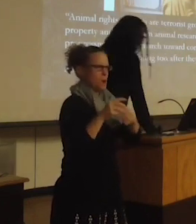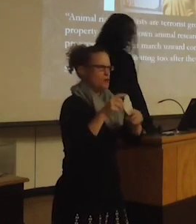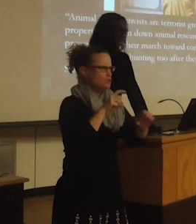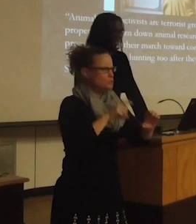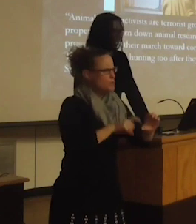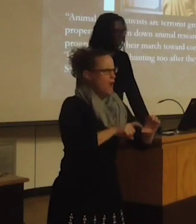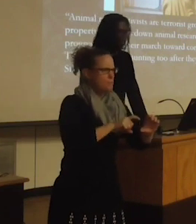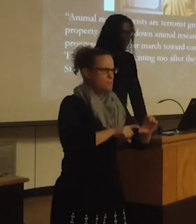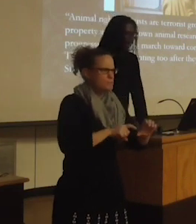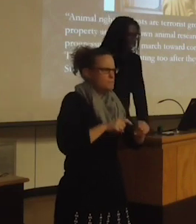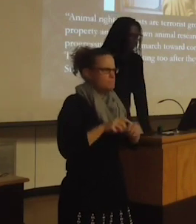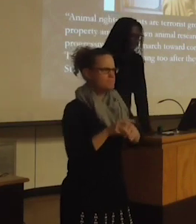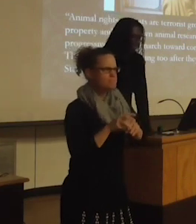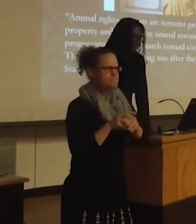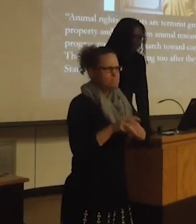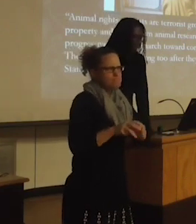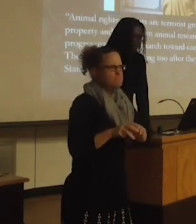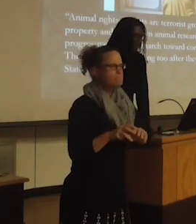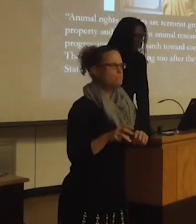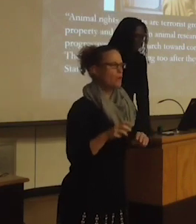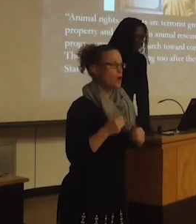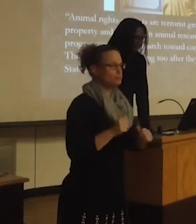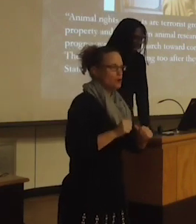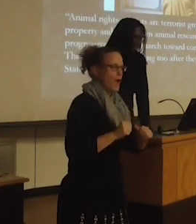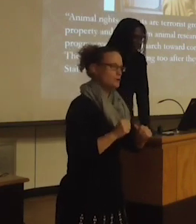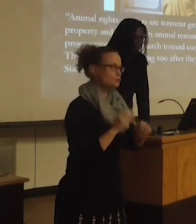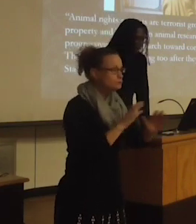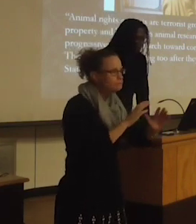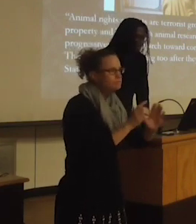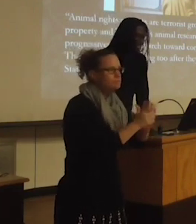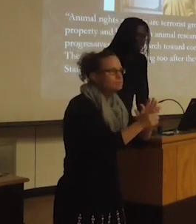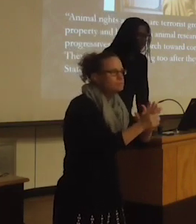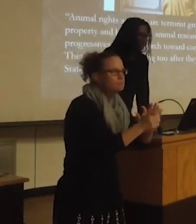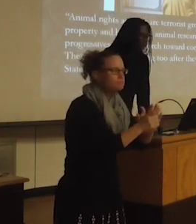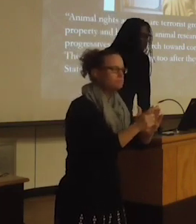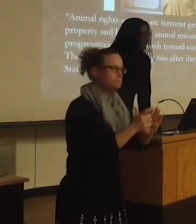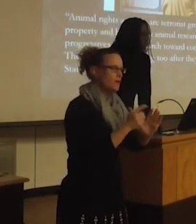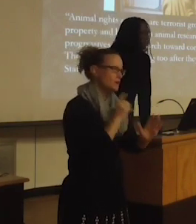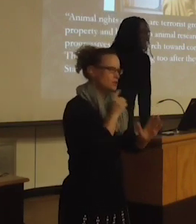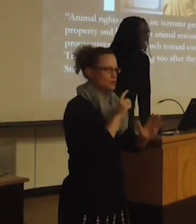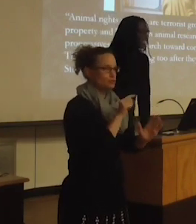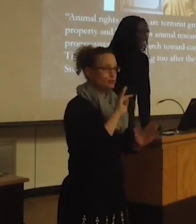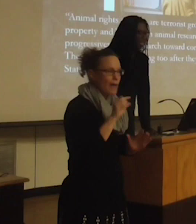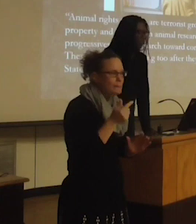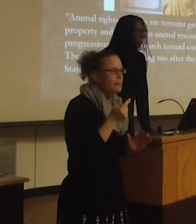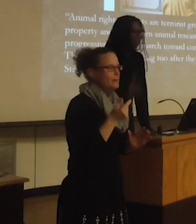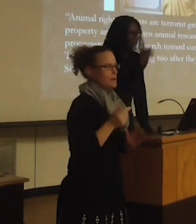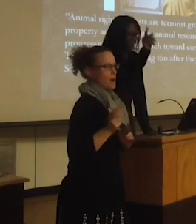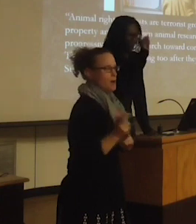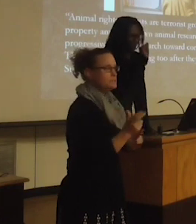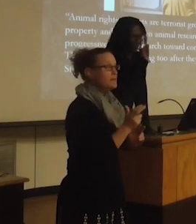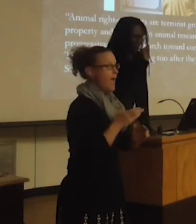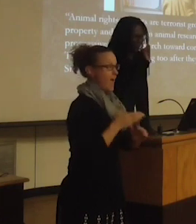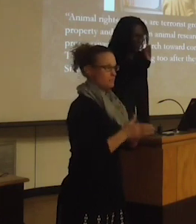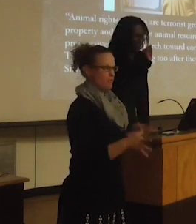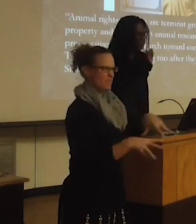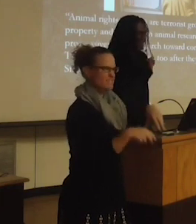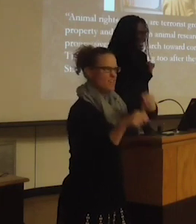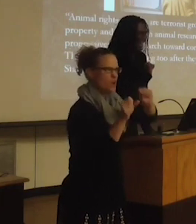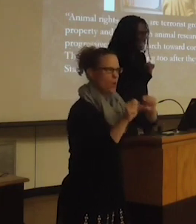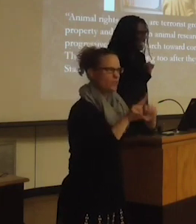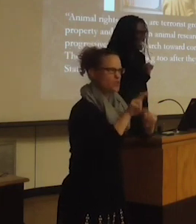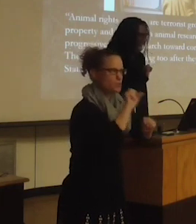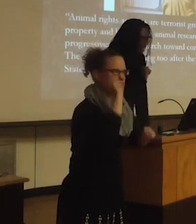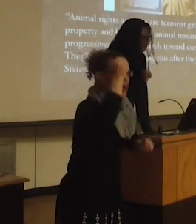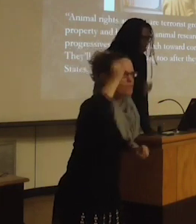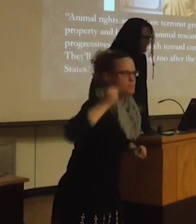communism, are trying to ban trapping. They'll get rid of hunting too after they take over the government of the United States. First of all,